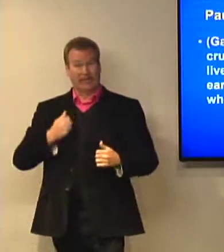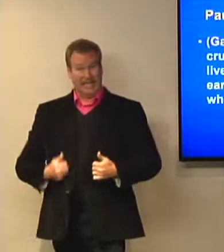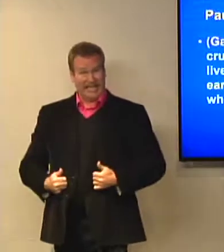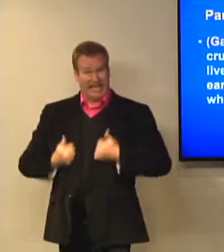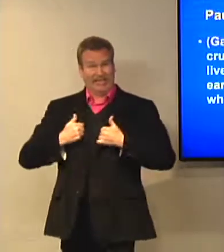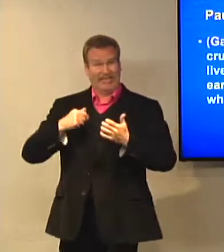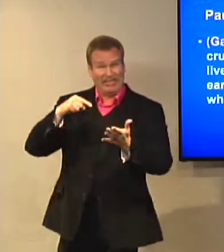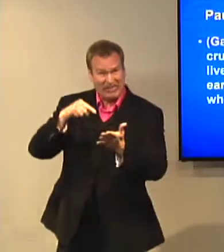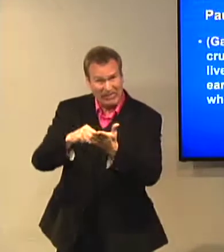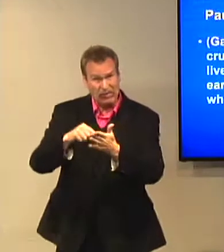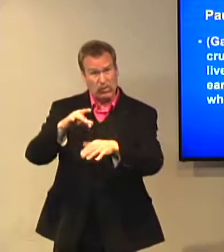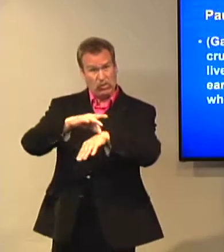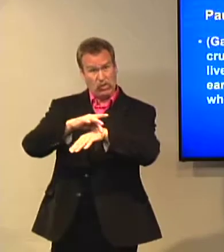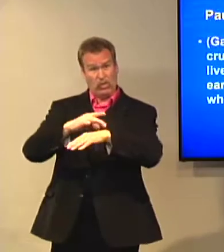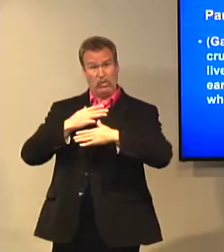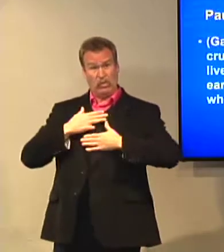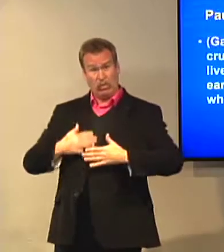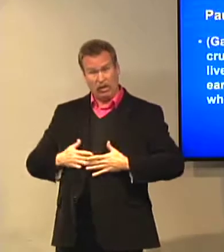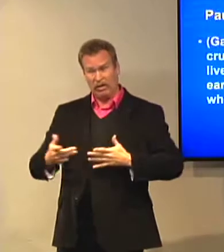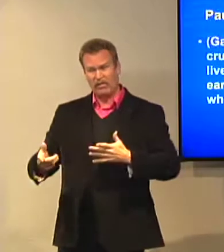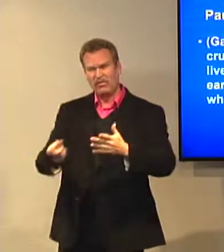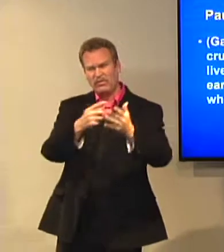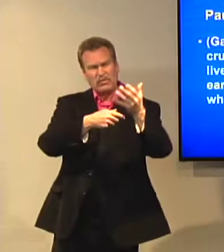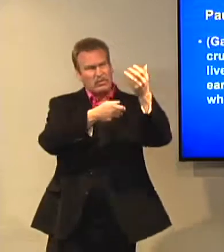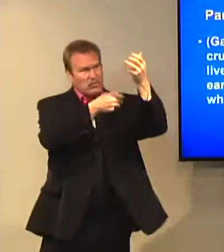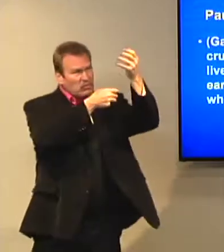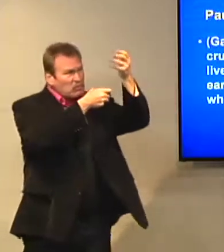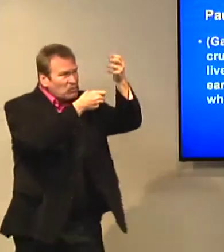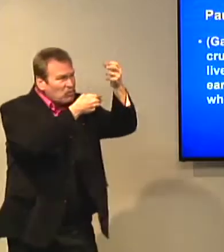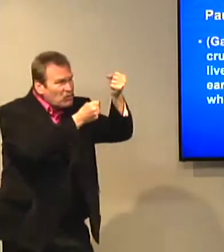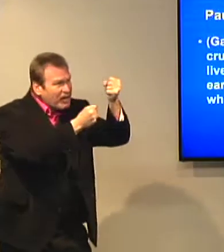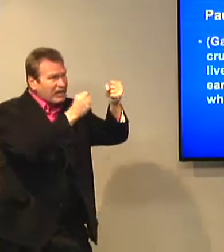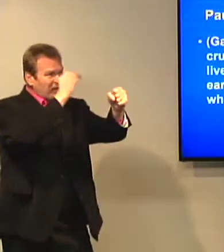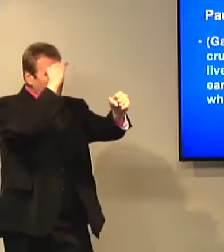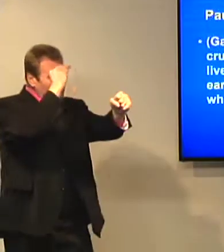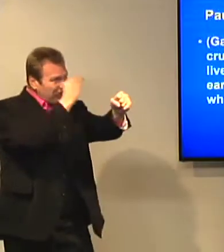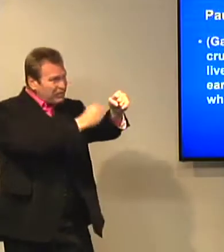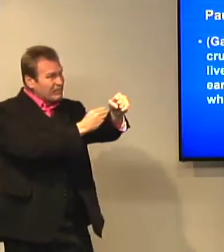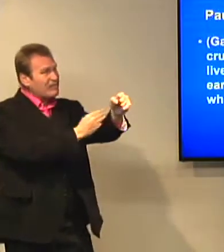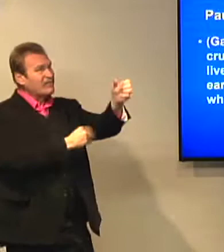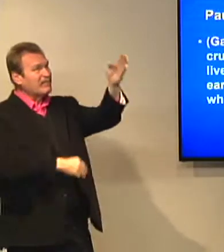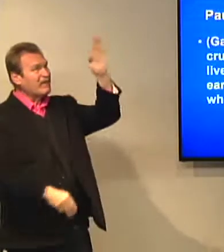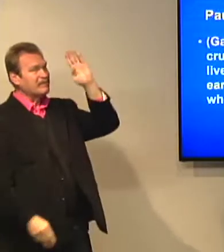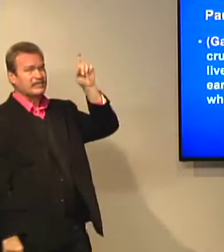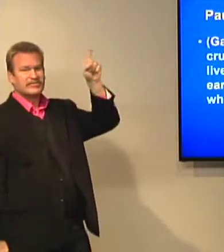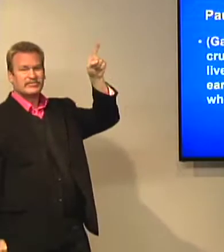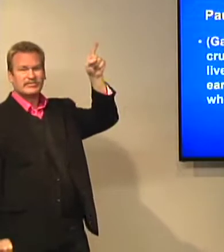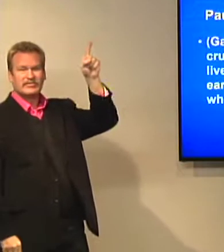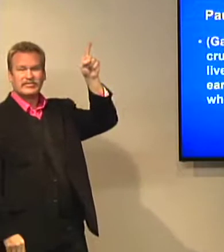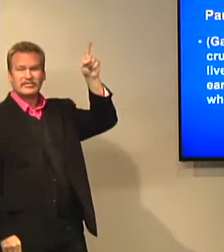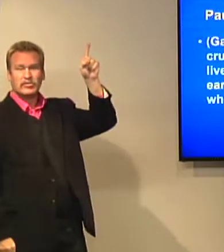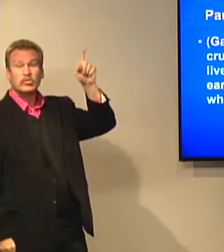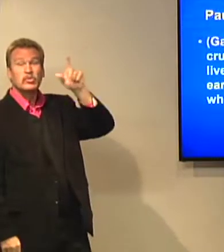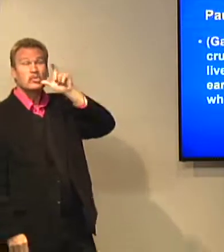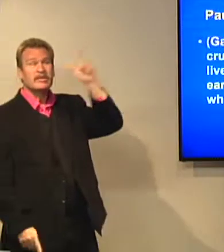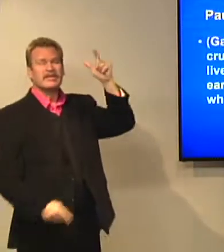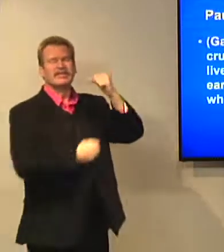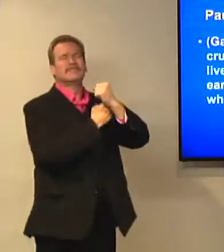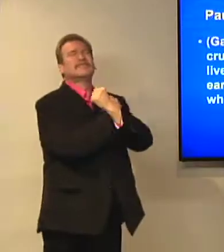who lives inside of me. So I live in this earthly body by trusting in the Son of